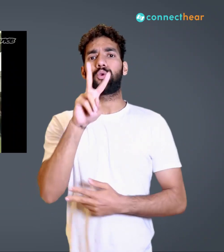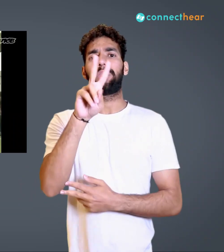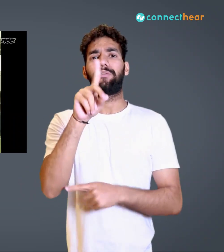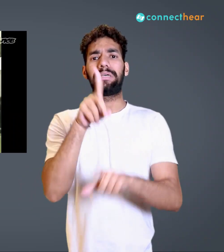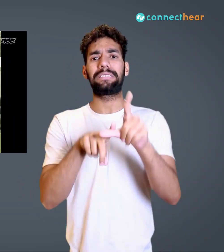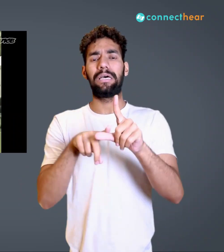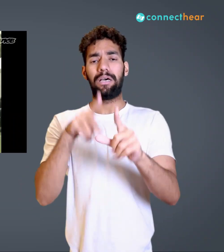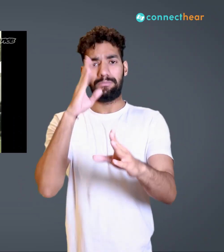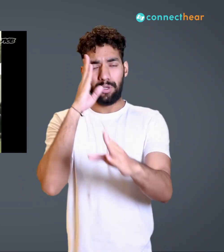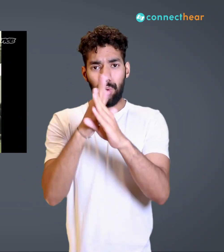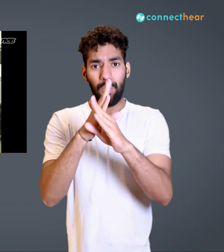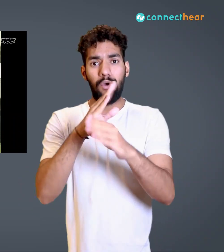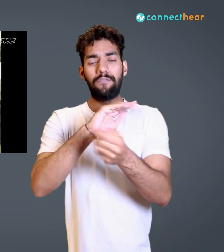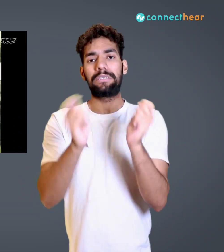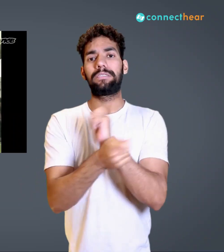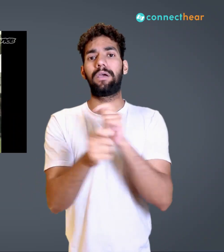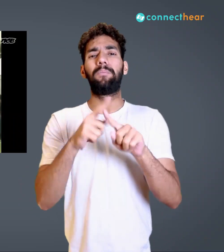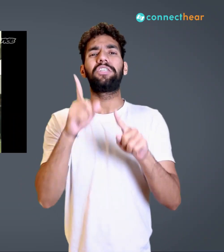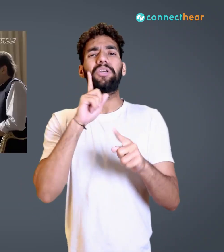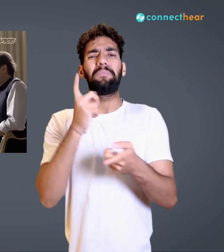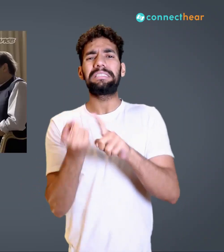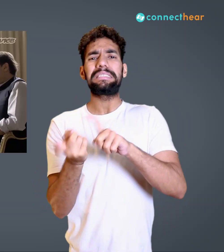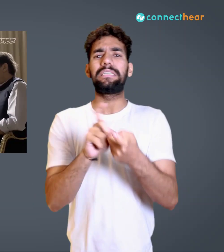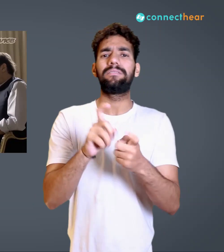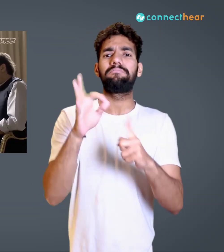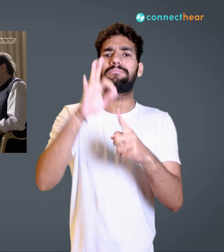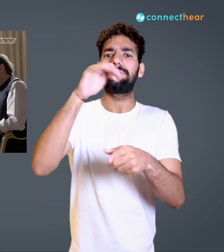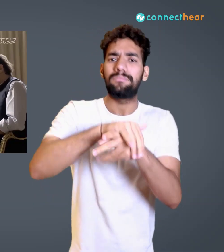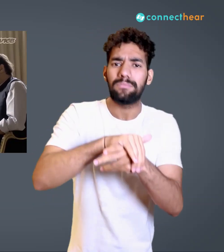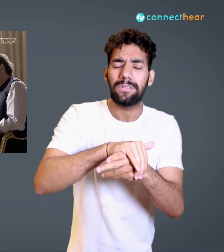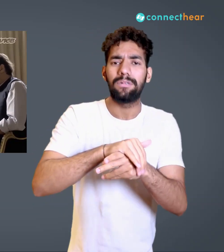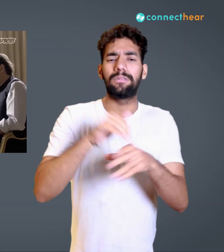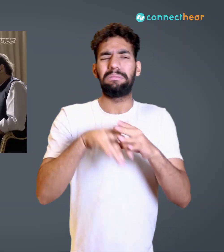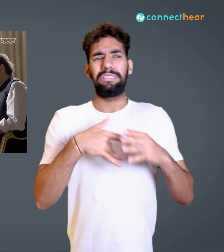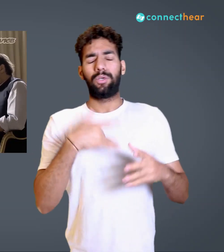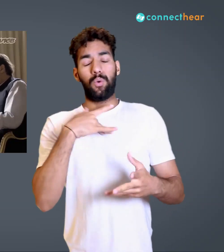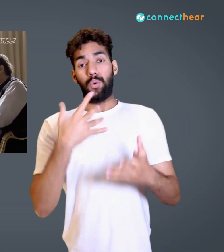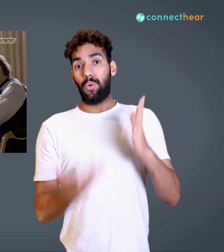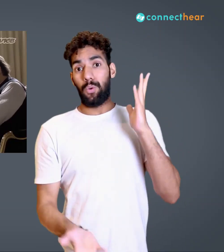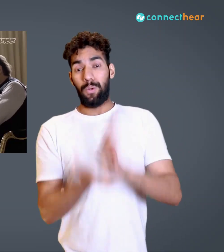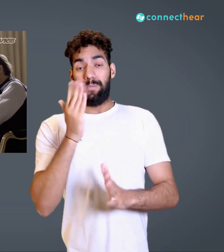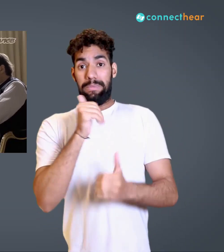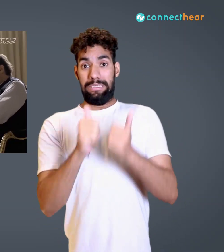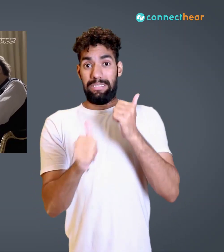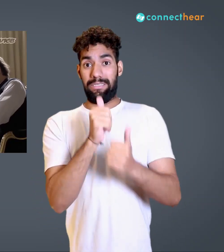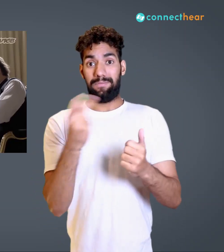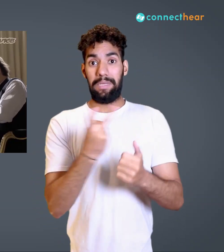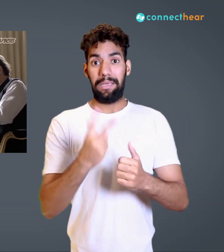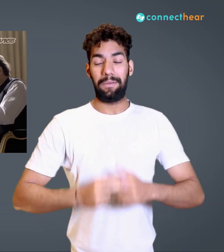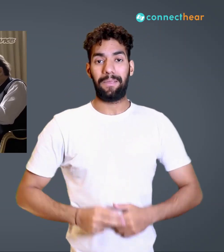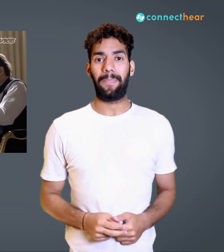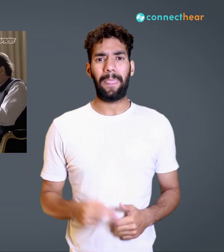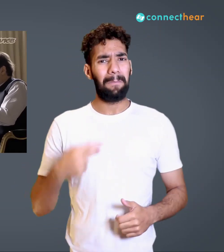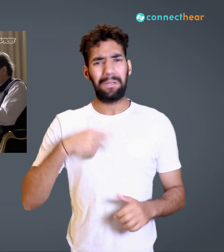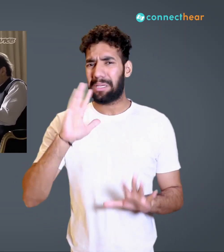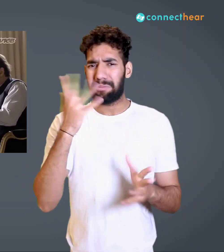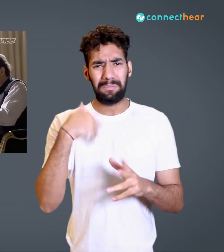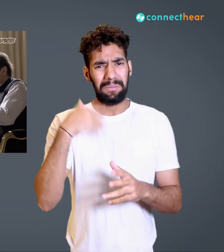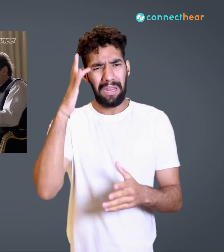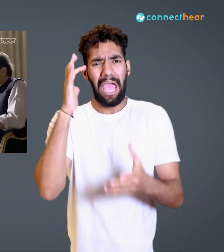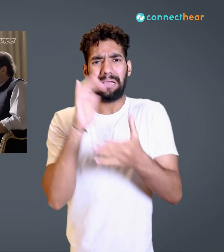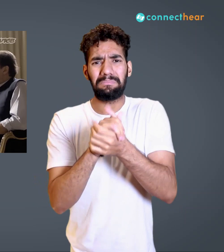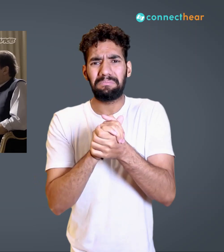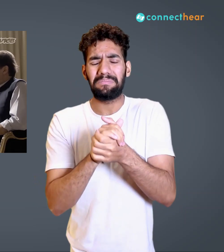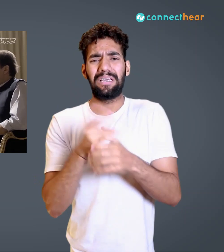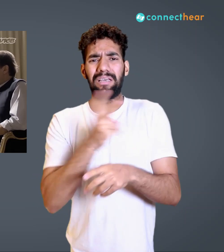of international cricket. And when I went into politics, it was the biggest challenge. And I would not have gone there had I not already